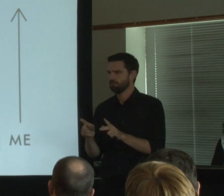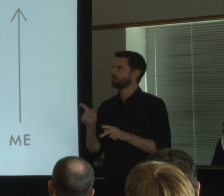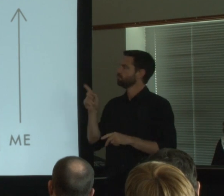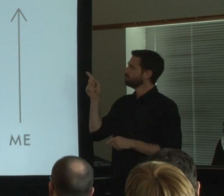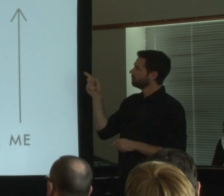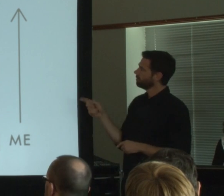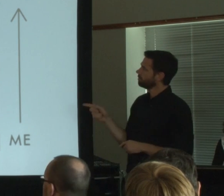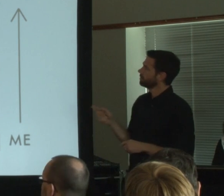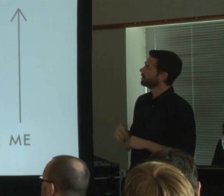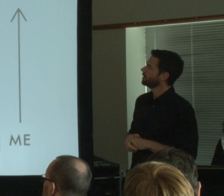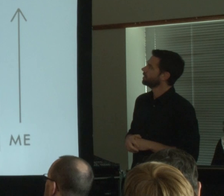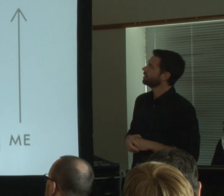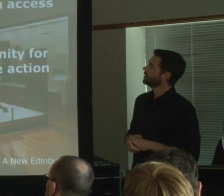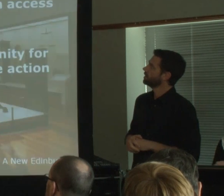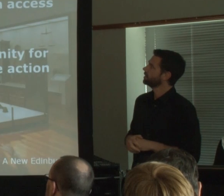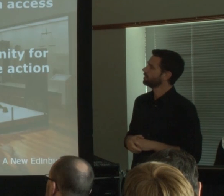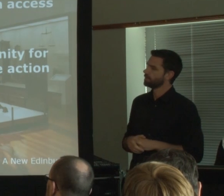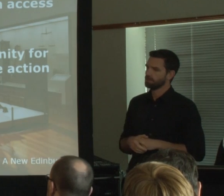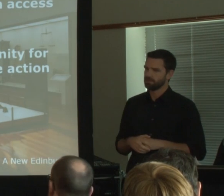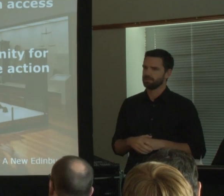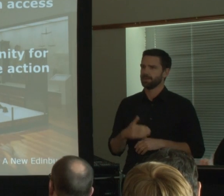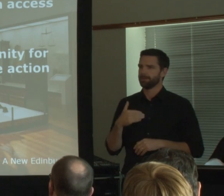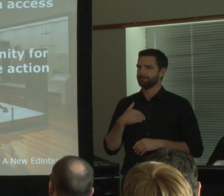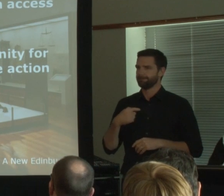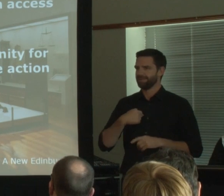design, which has a whole lot of different stages.